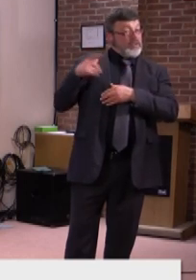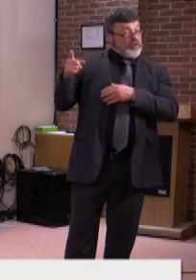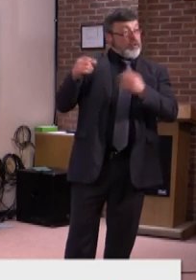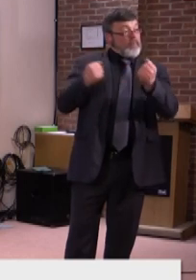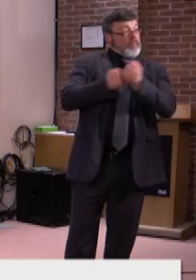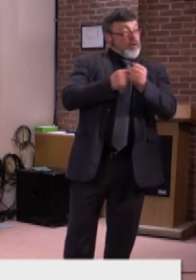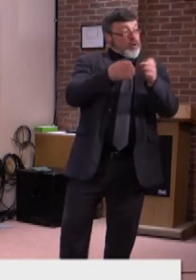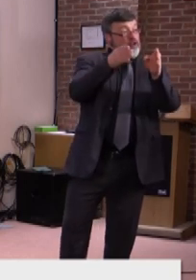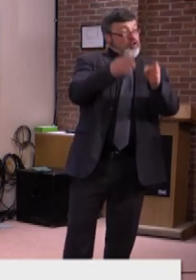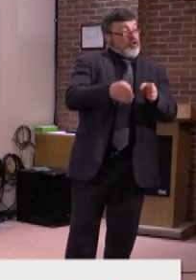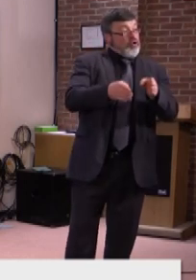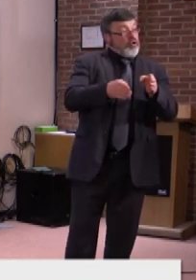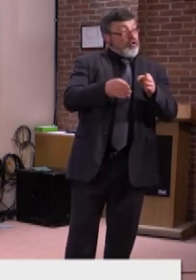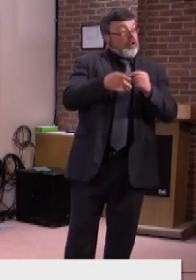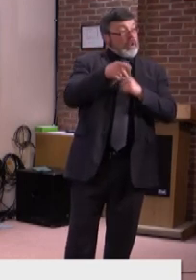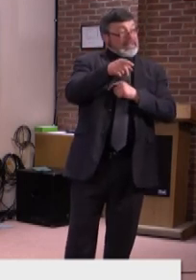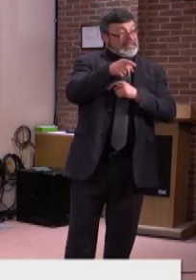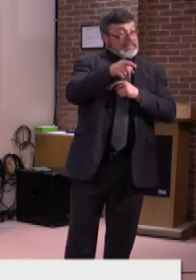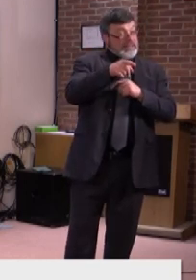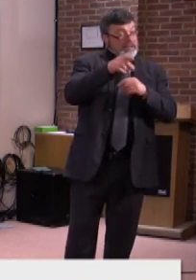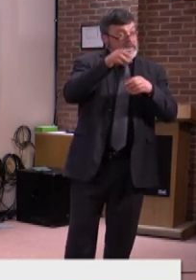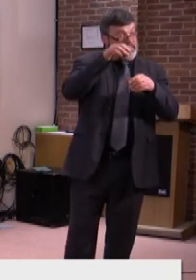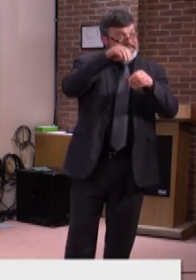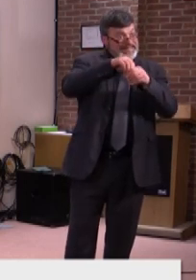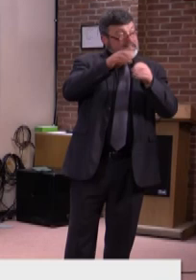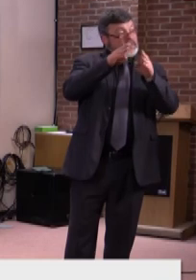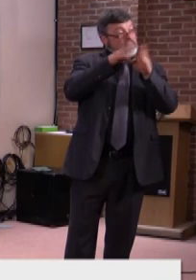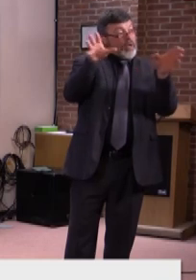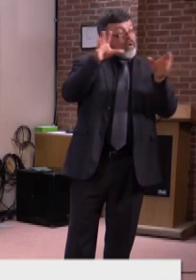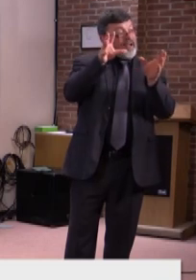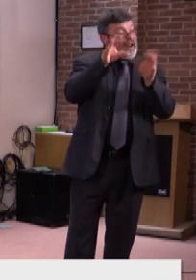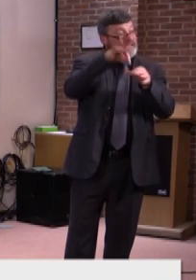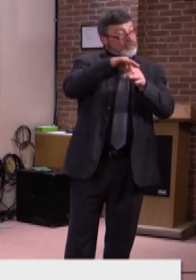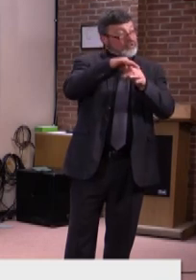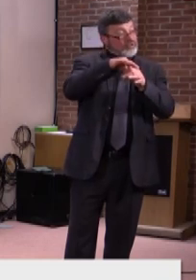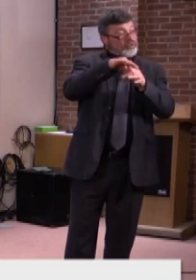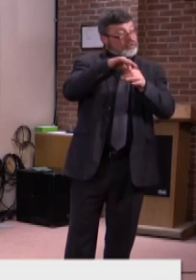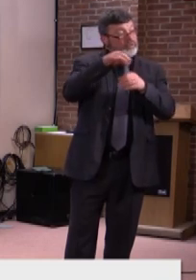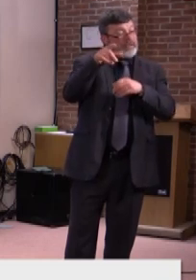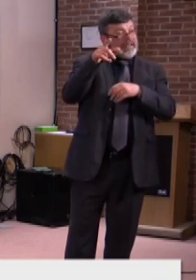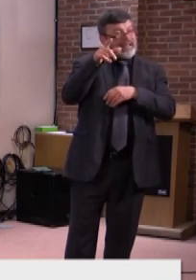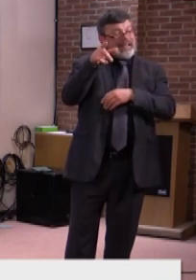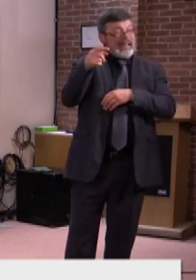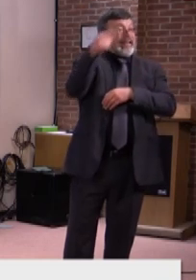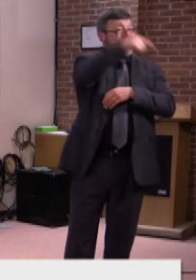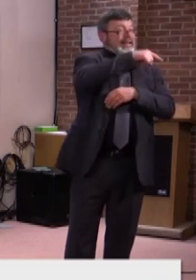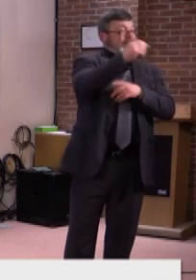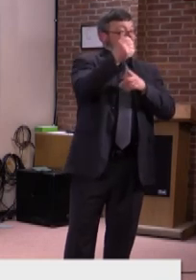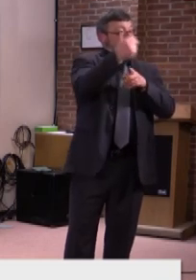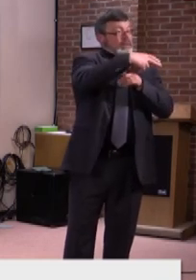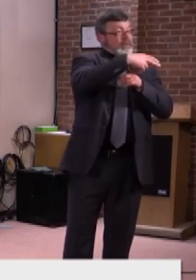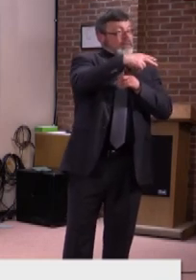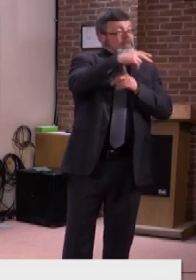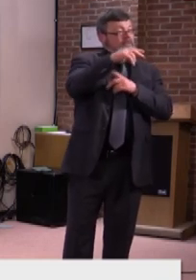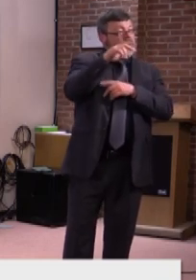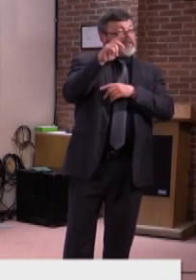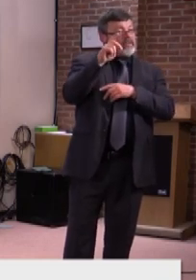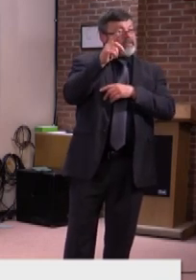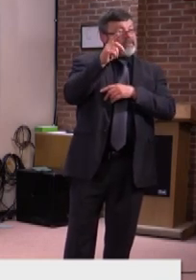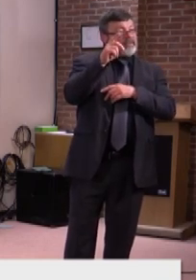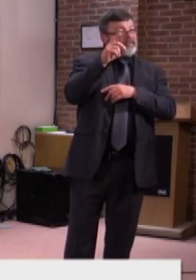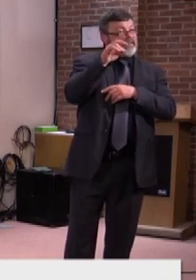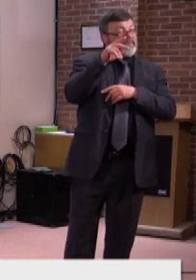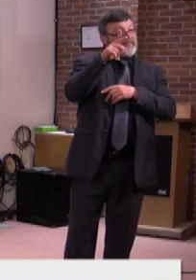potential uh general election over uh uh likely democratic challenger peter welch yeah why yeah